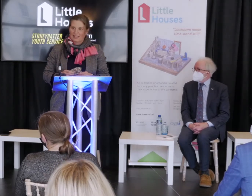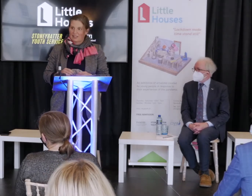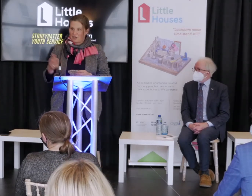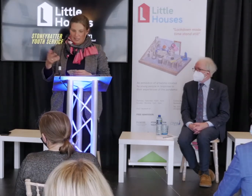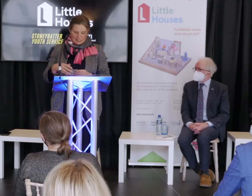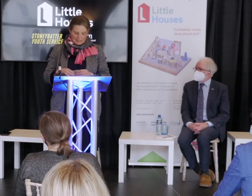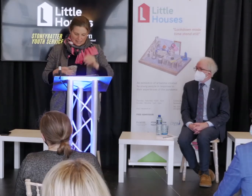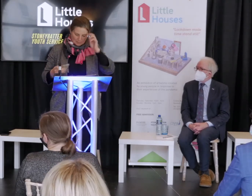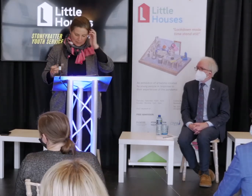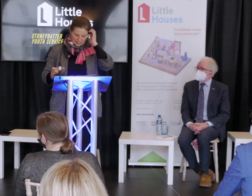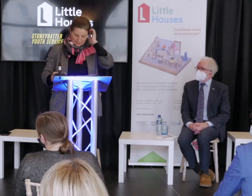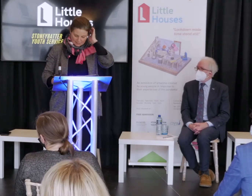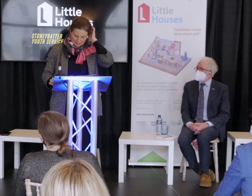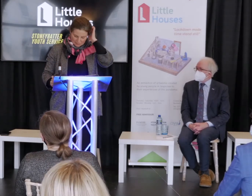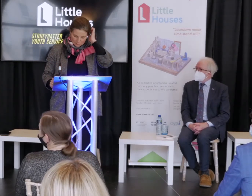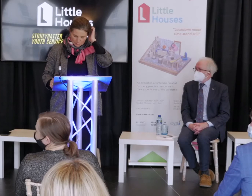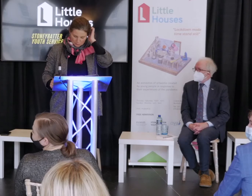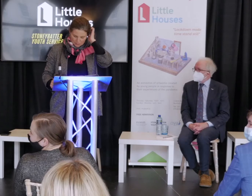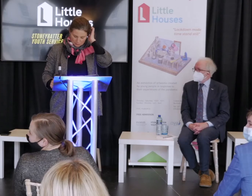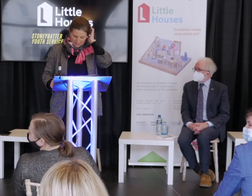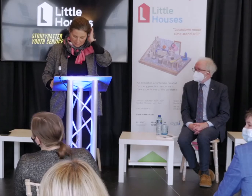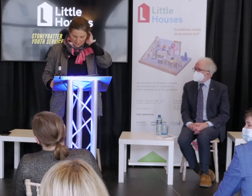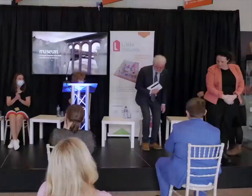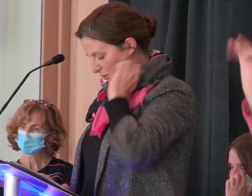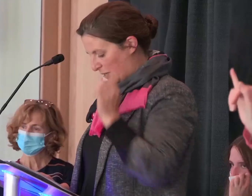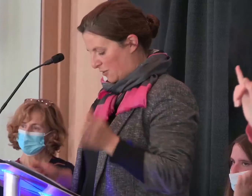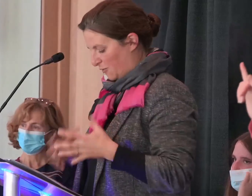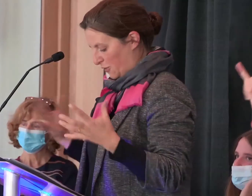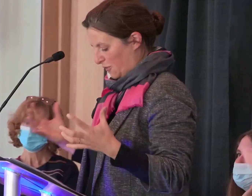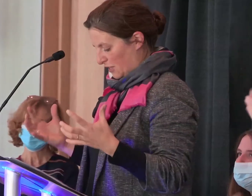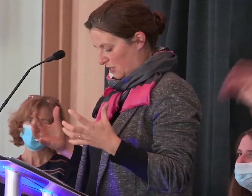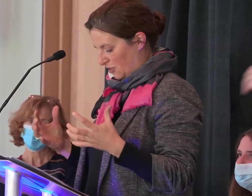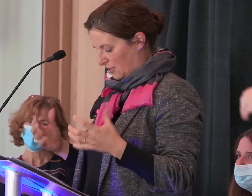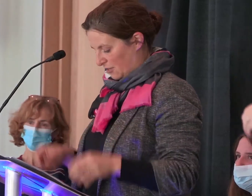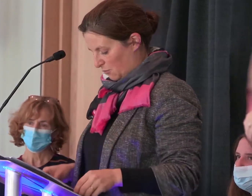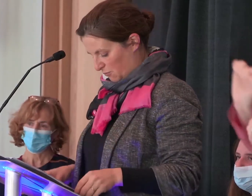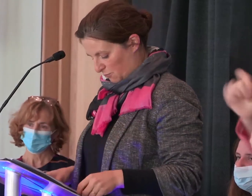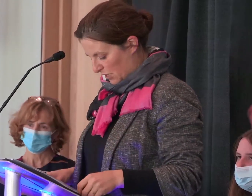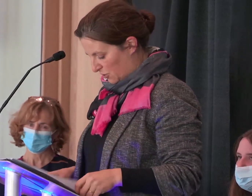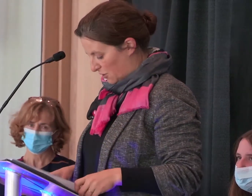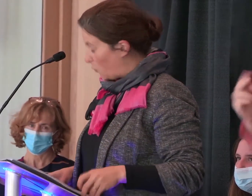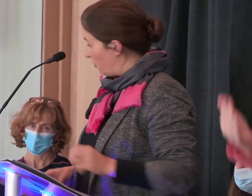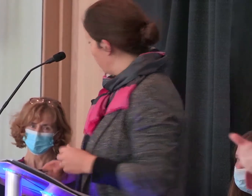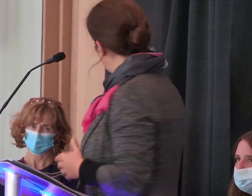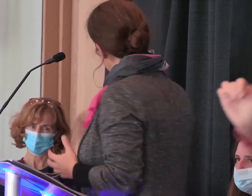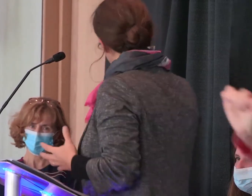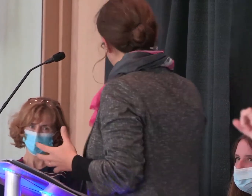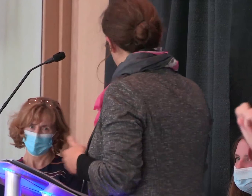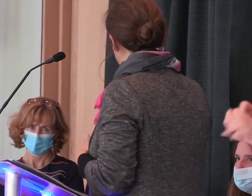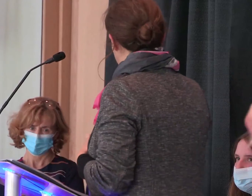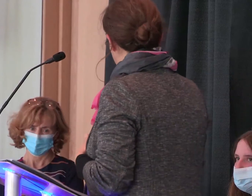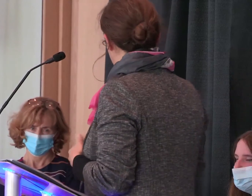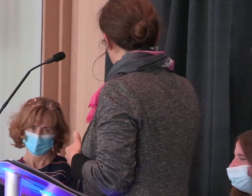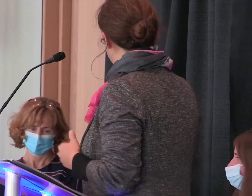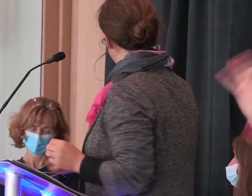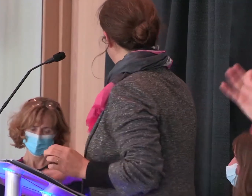I think Johanna and Billy and what's happening in the Stoneybatter Youth Service is just really just so wonderful. I'm delighted